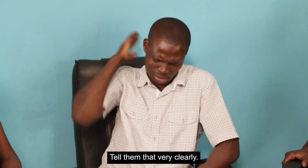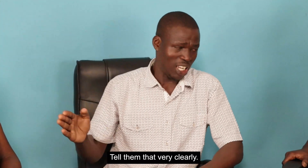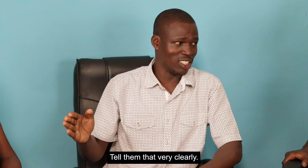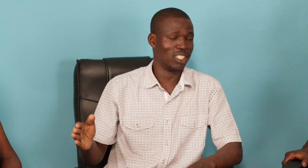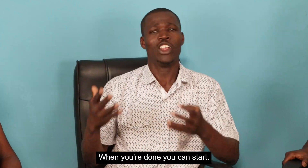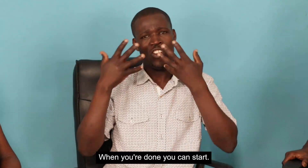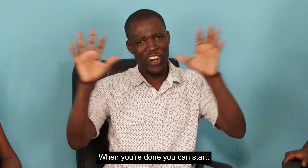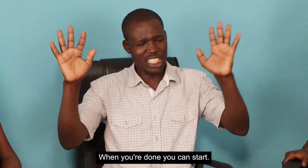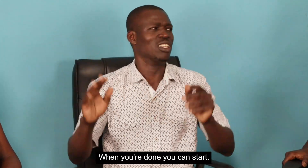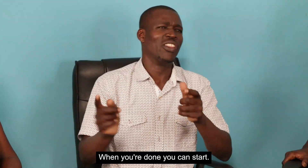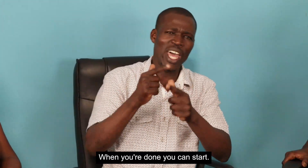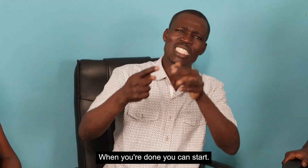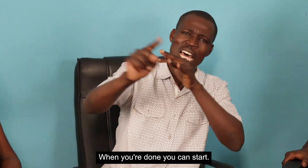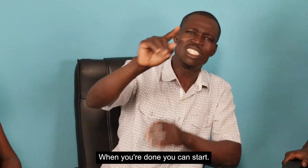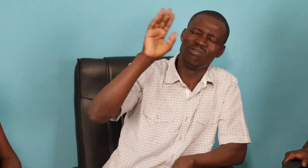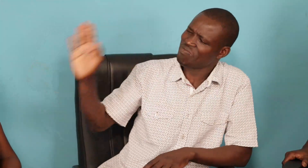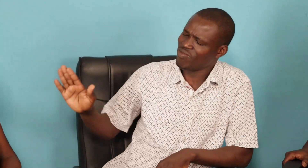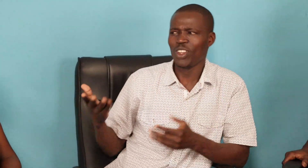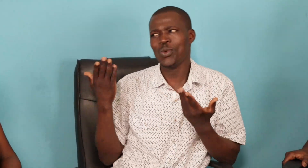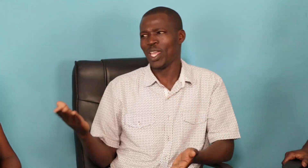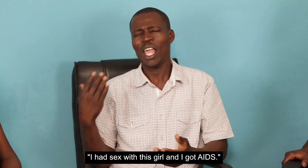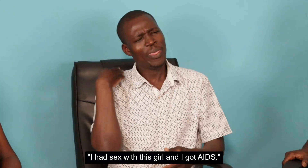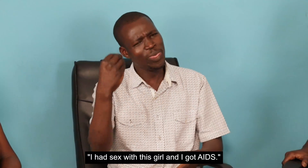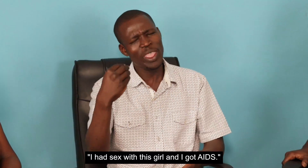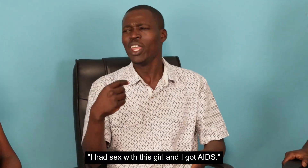and you have to agree directly. Yes. Correct. So, Yeah.